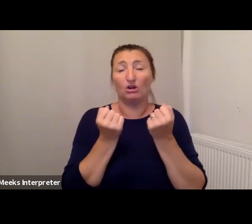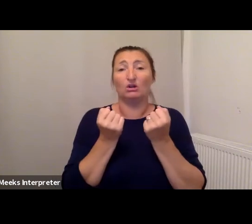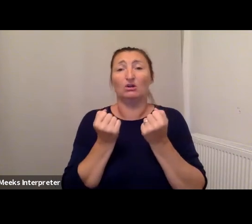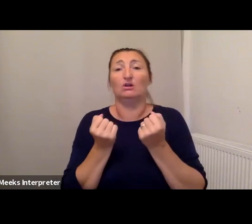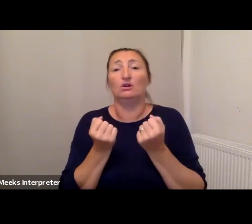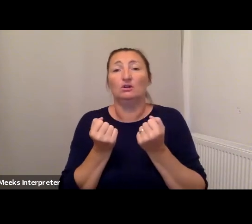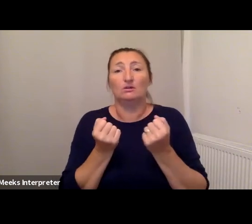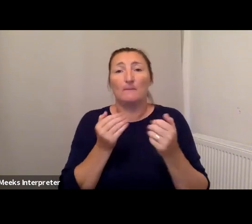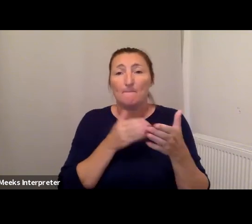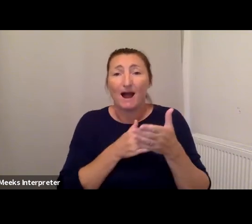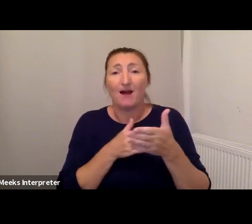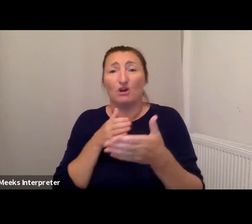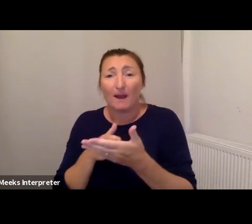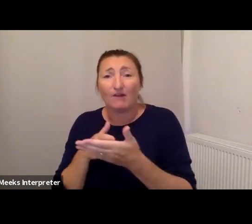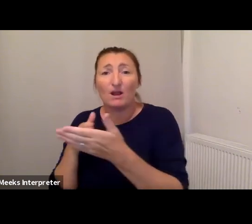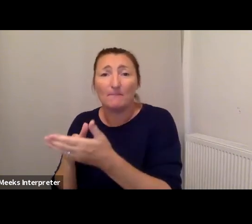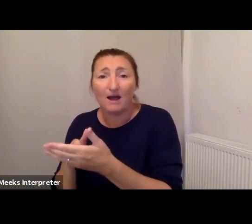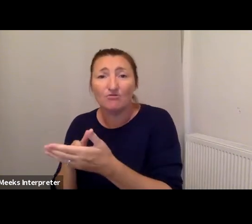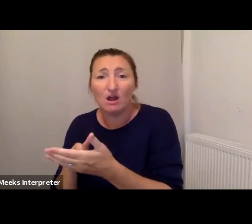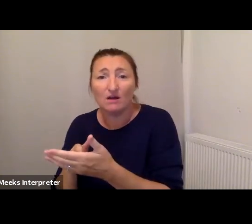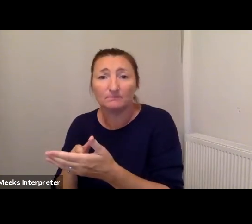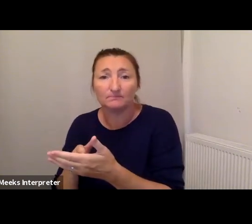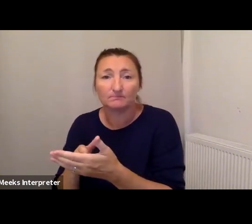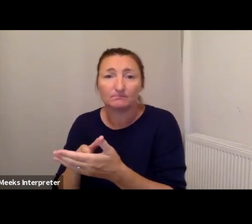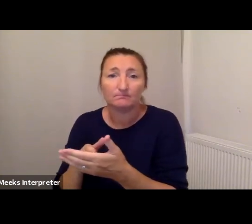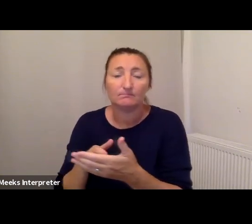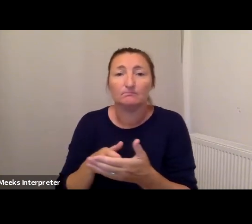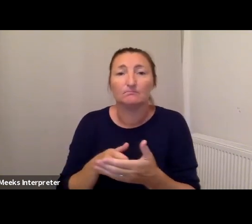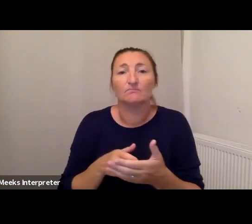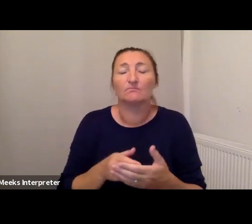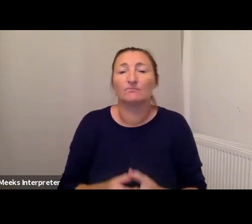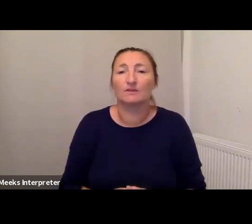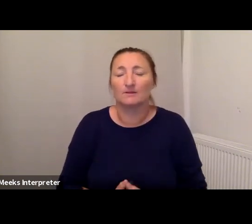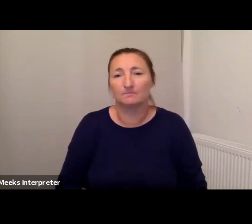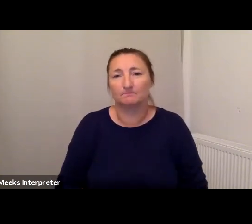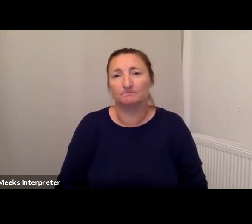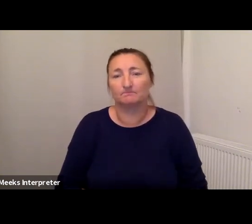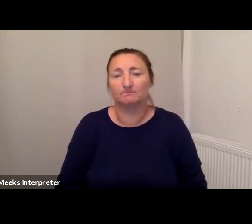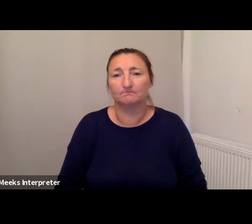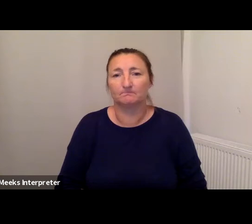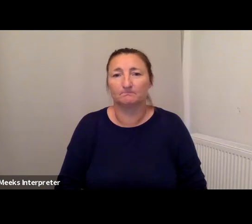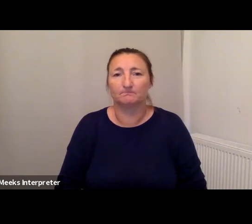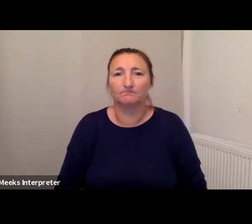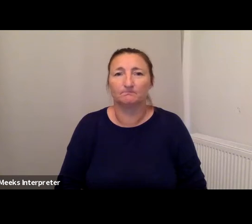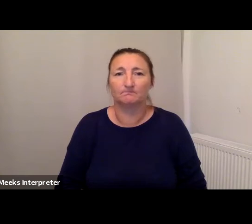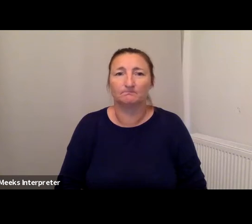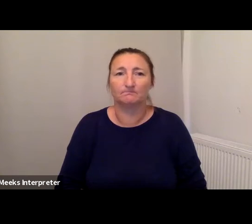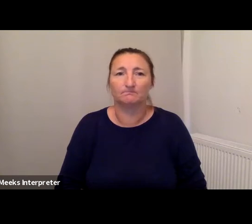and multiple barriers to basic needs, emergency support, and opportunity. Next slide,